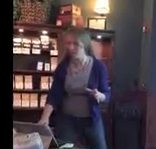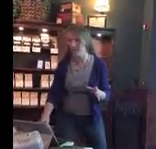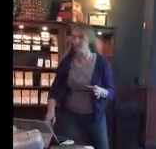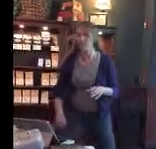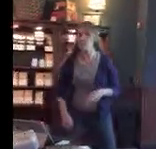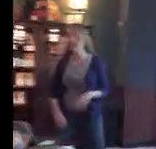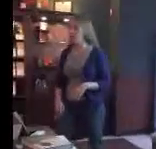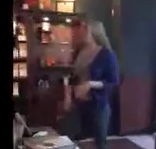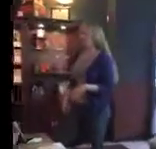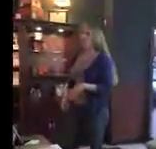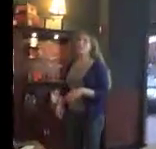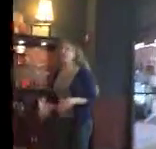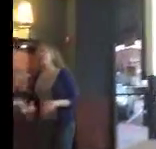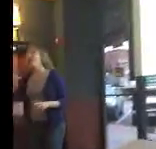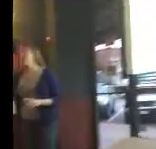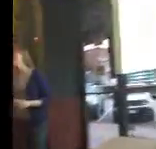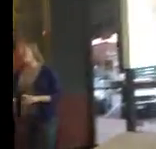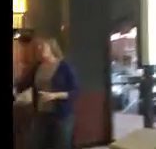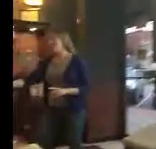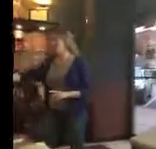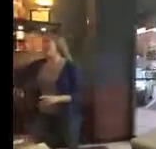There we go. Okay. Is we want to know.